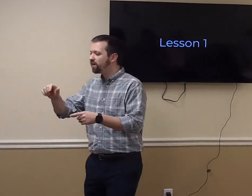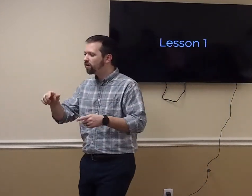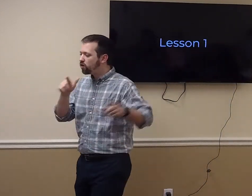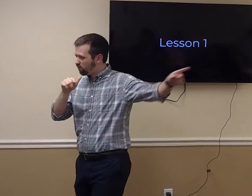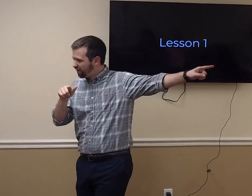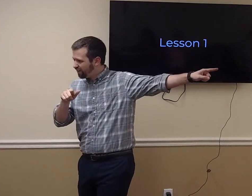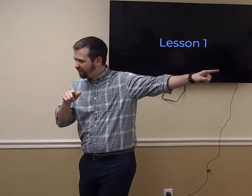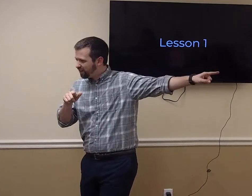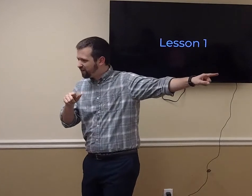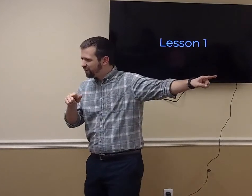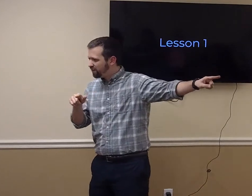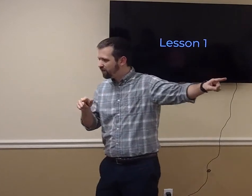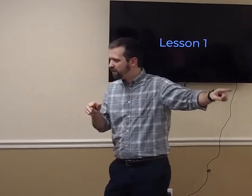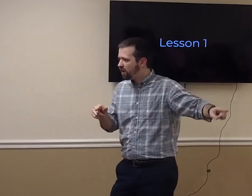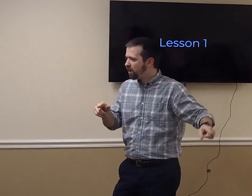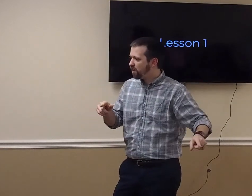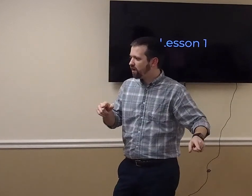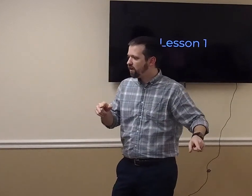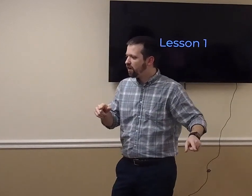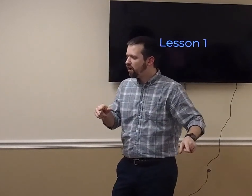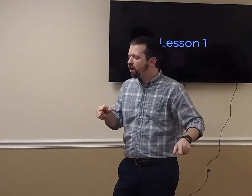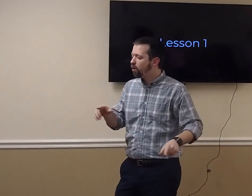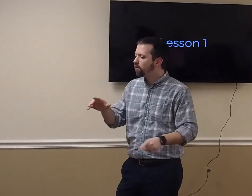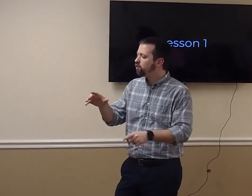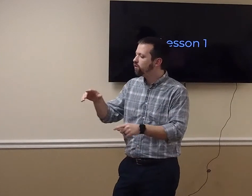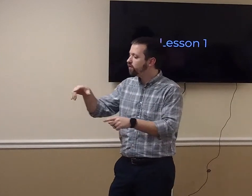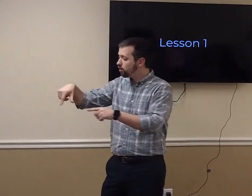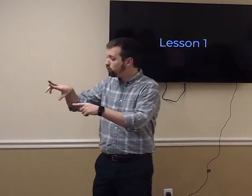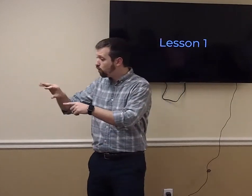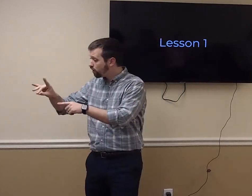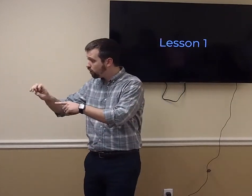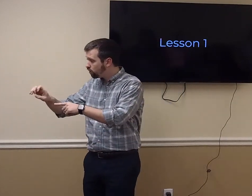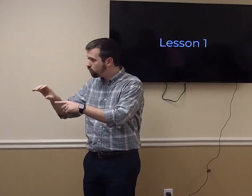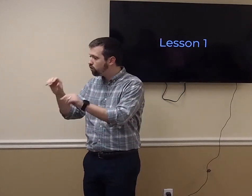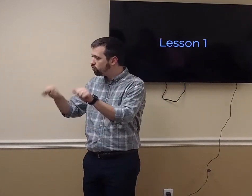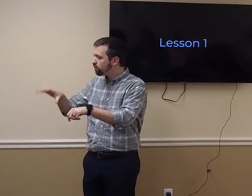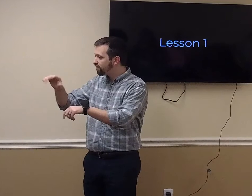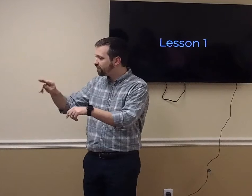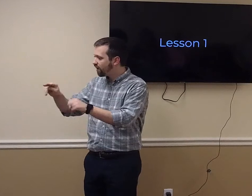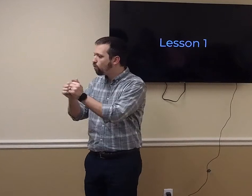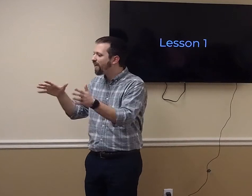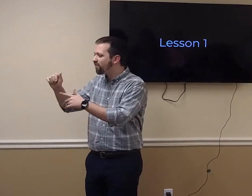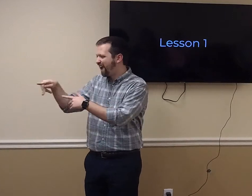Cool. I didn't know that. Lesson 1, vocabulary. That is so cool. This is fun.